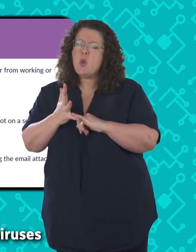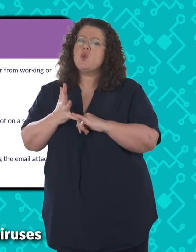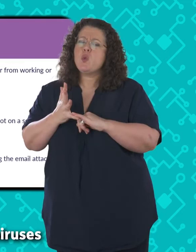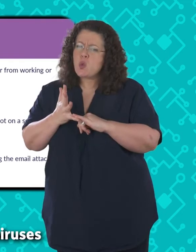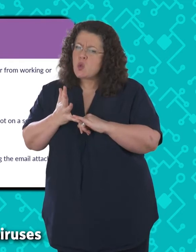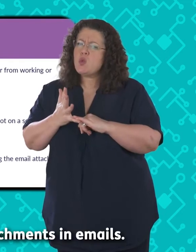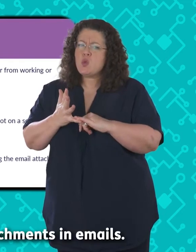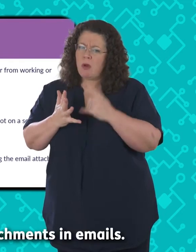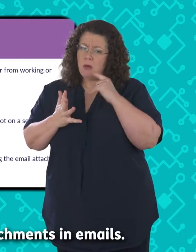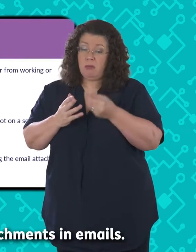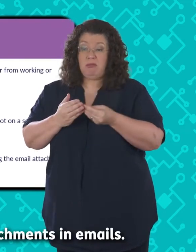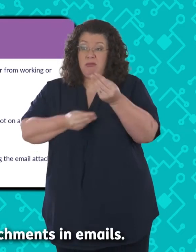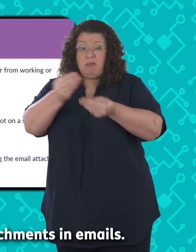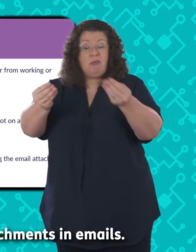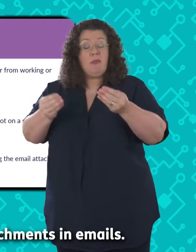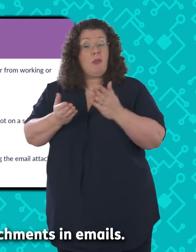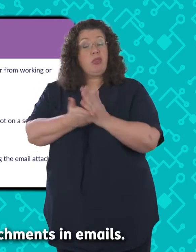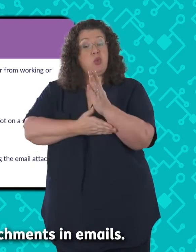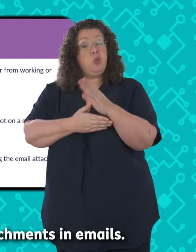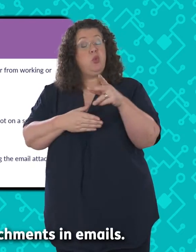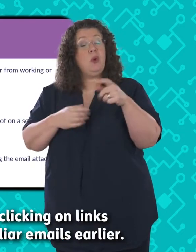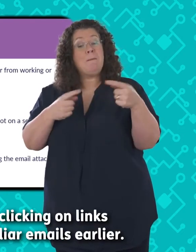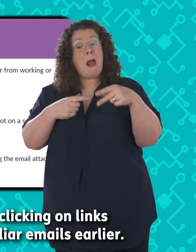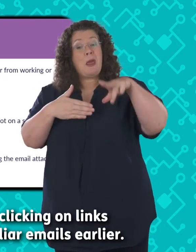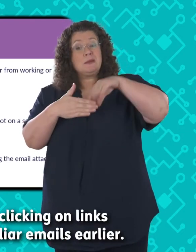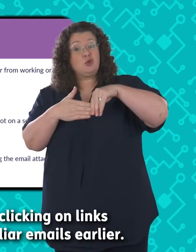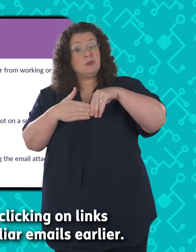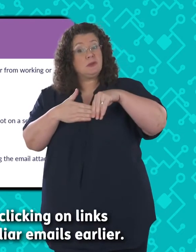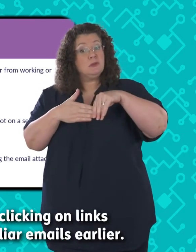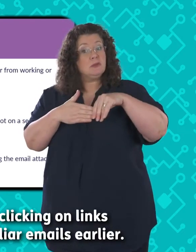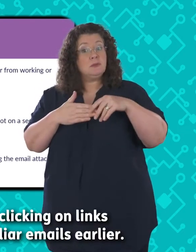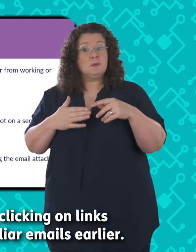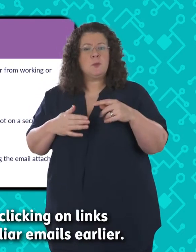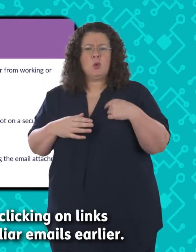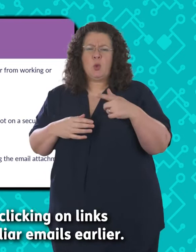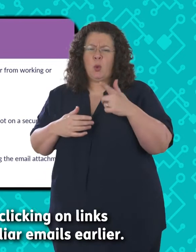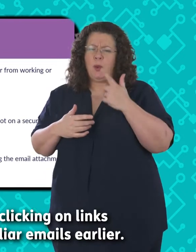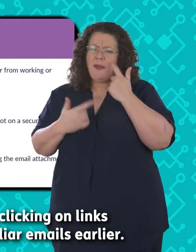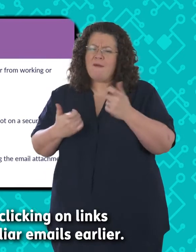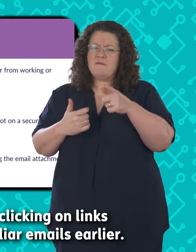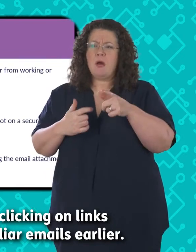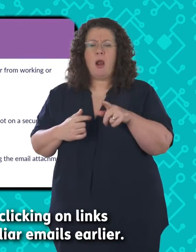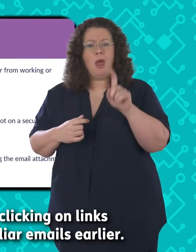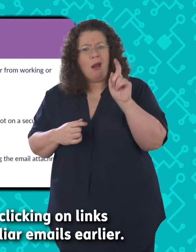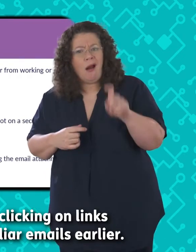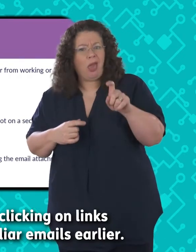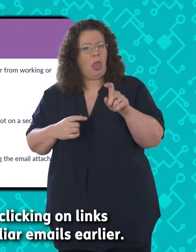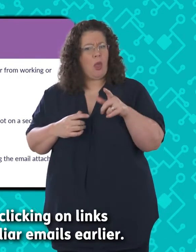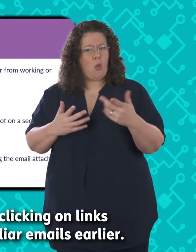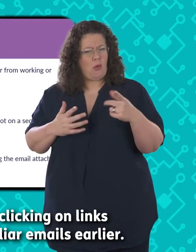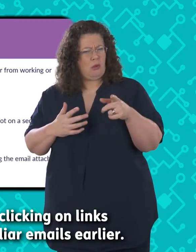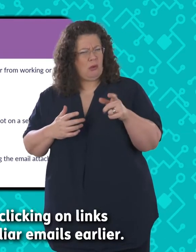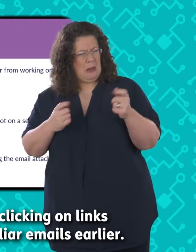viruses spread by opening attachments in emails. We talked about not clicking on links or not going on unfamiliar emails